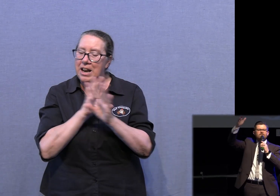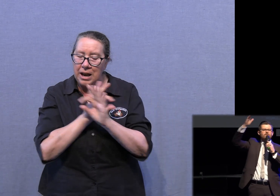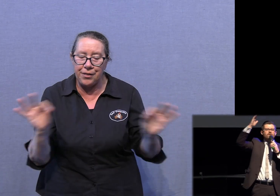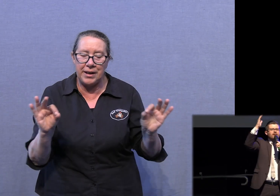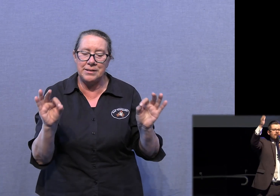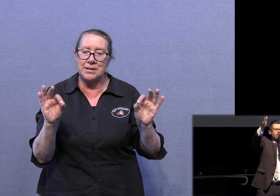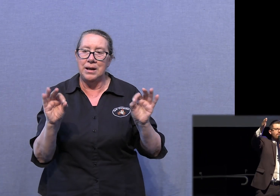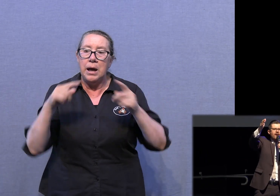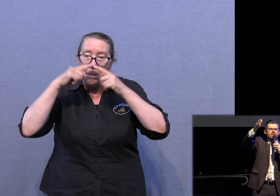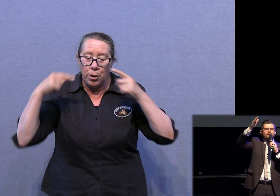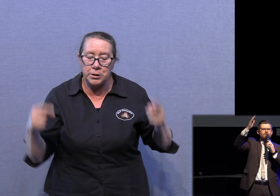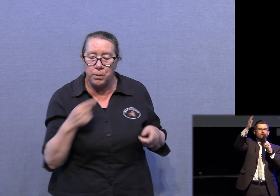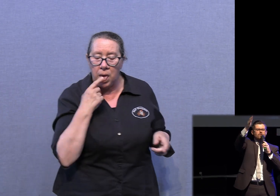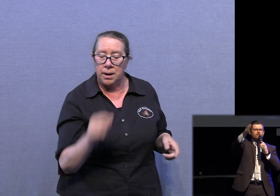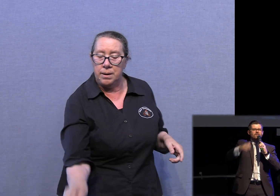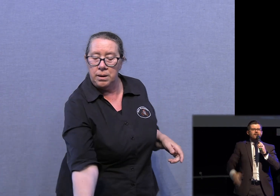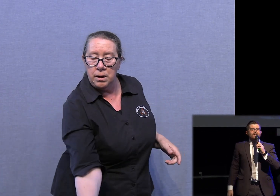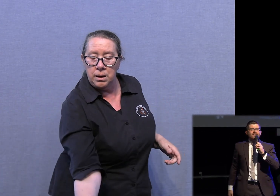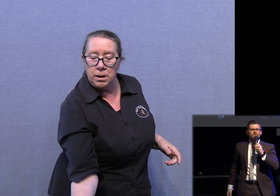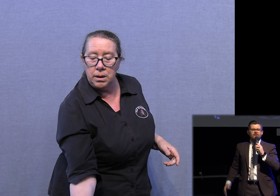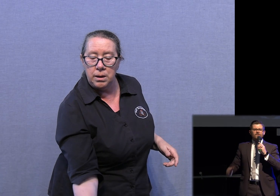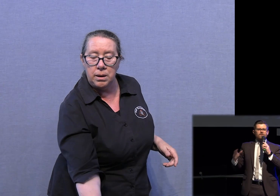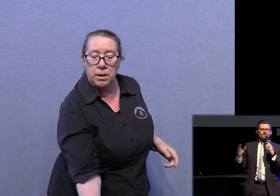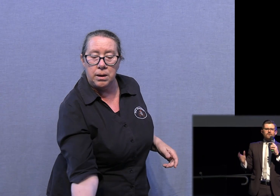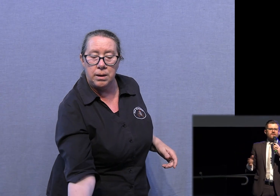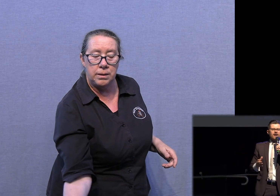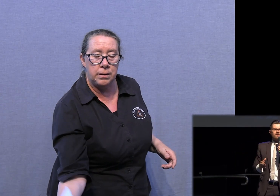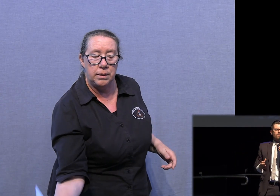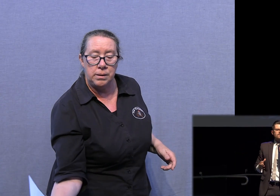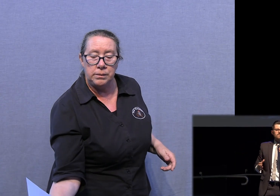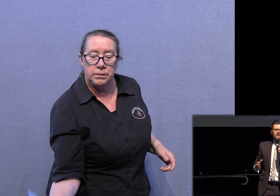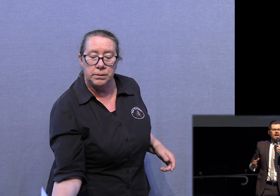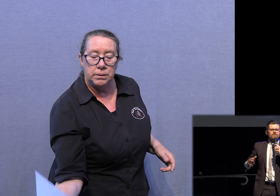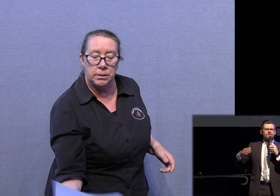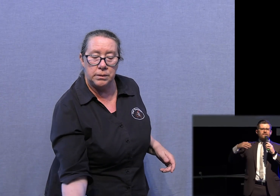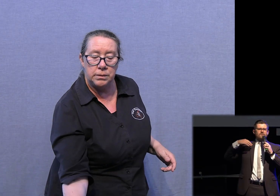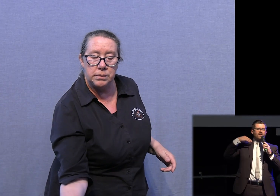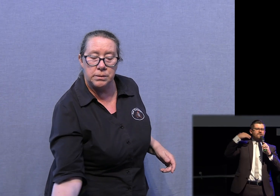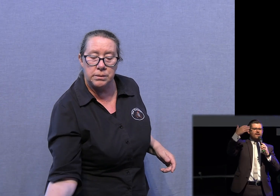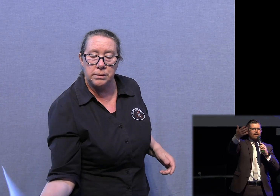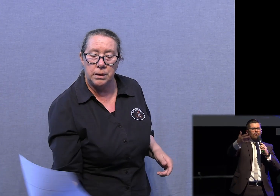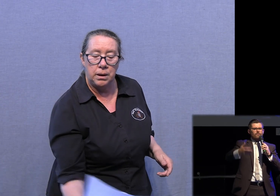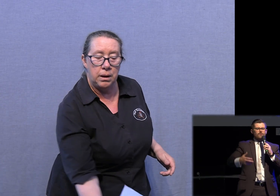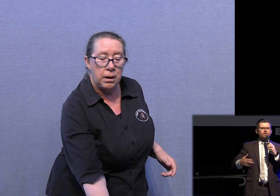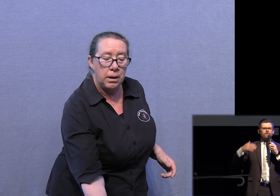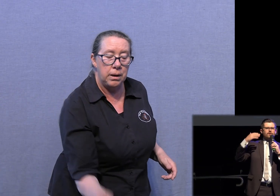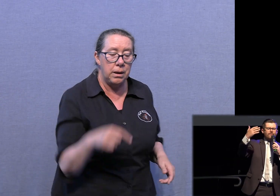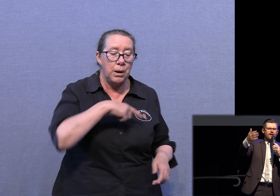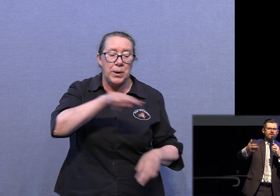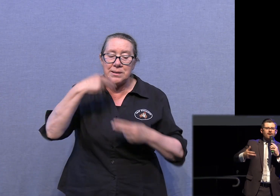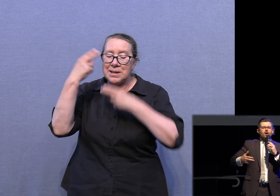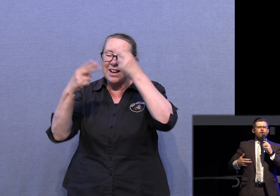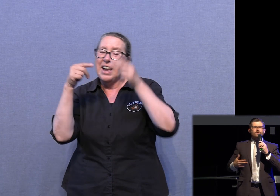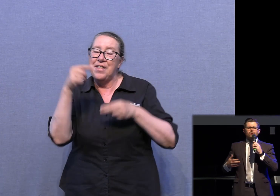Anything is possible in your family and in your church. And as we enter into this time of worship, as we sing this blessing out over you, over